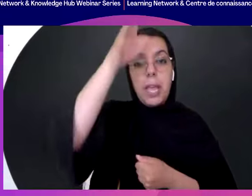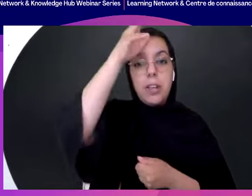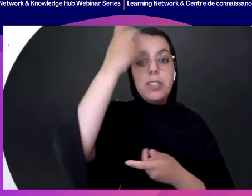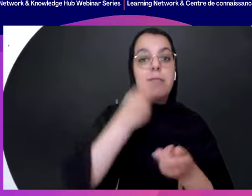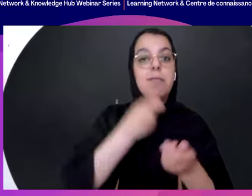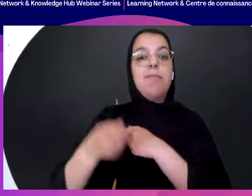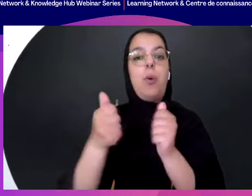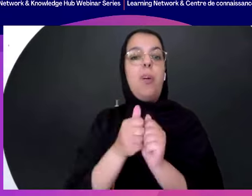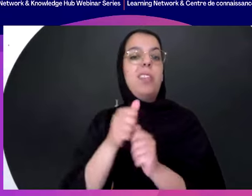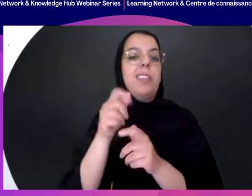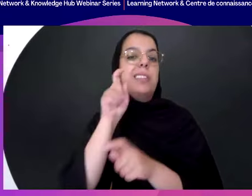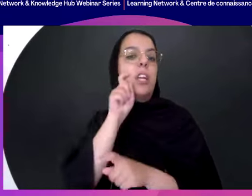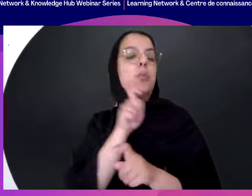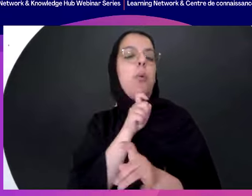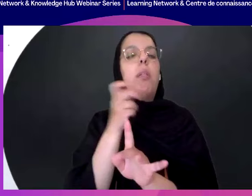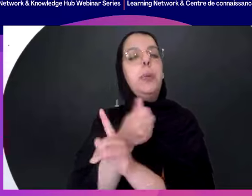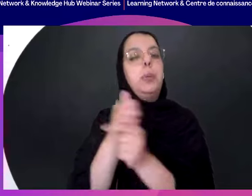school.